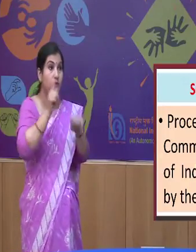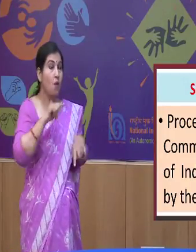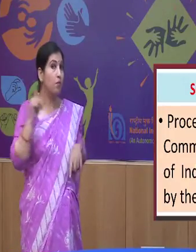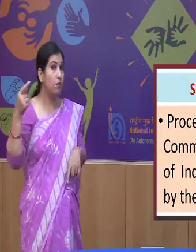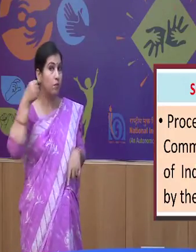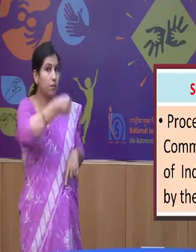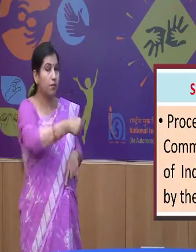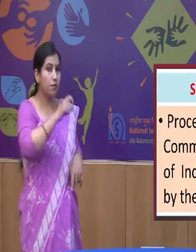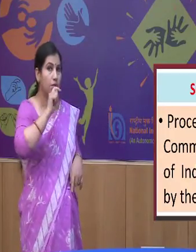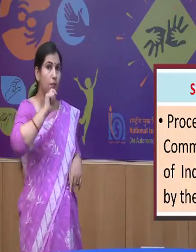the British.